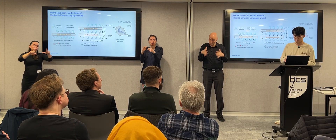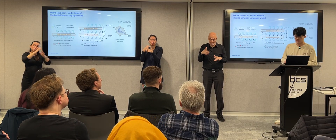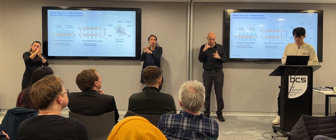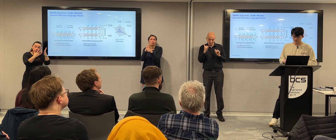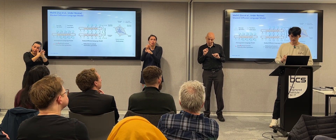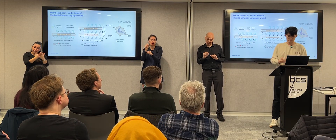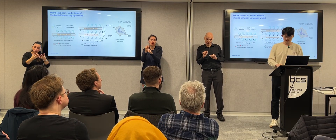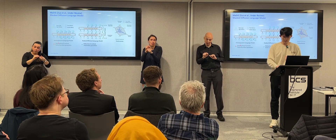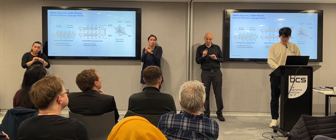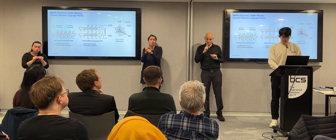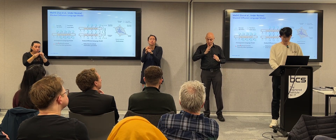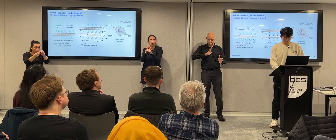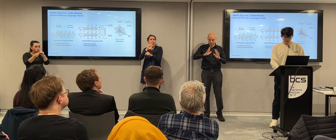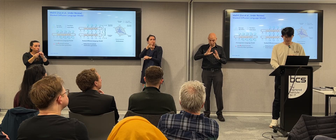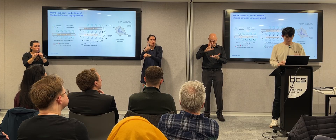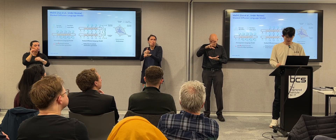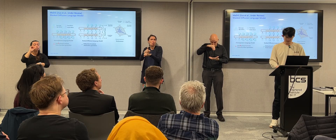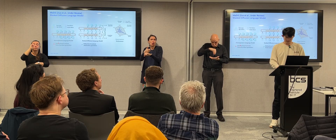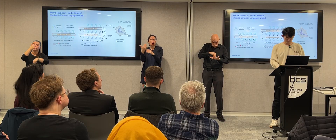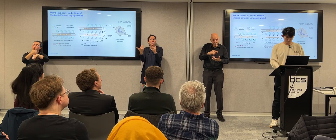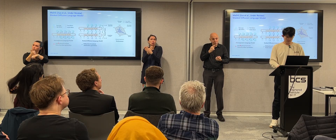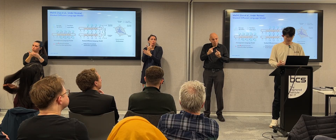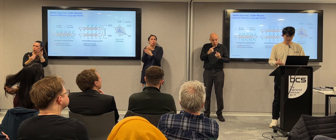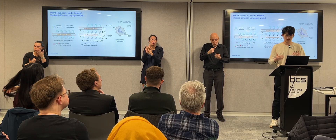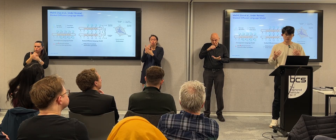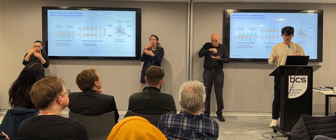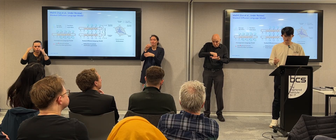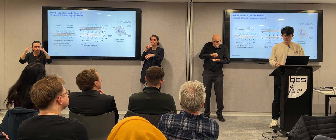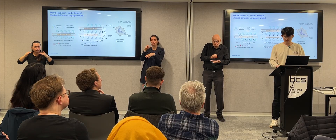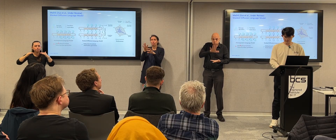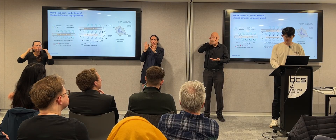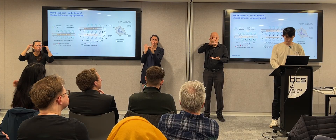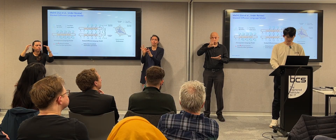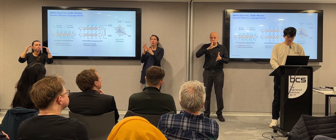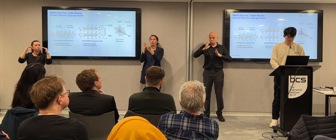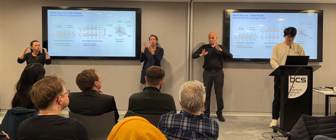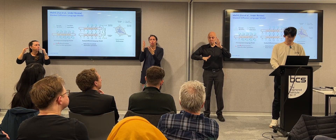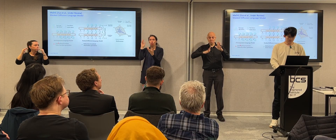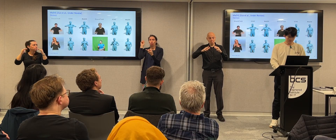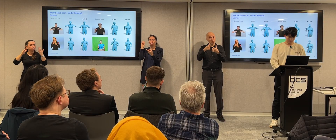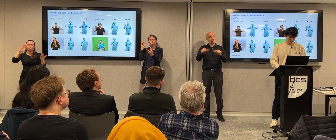we established new state-of-the-art with reduced latency.